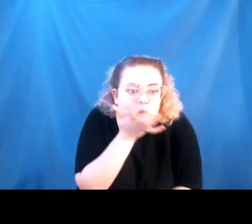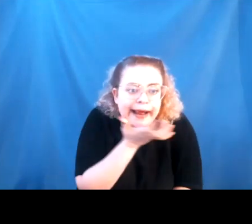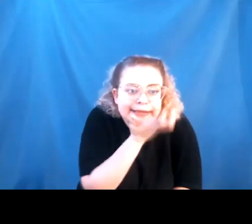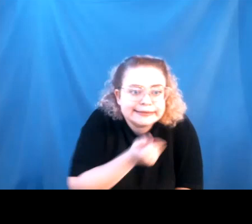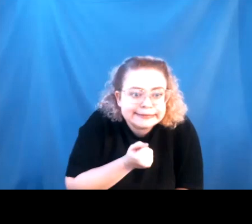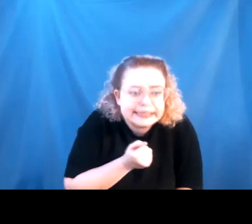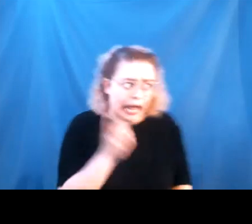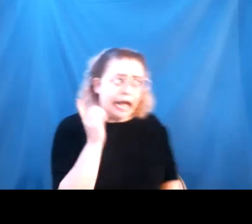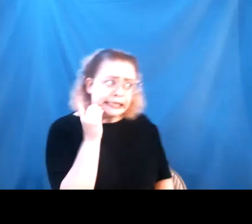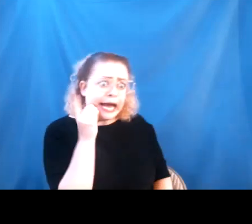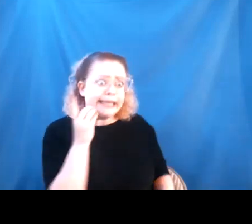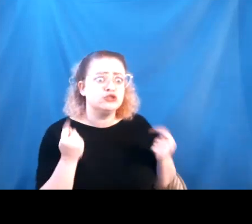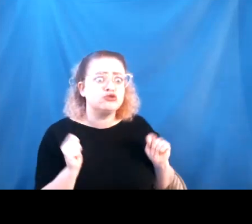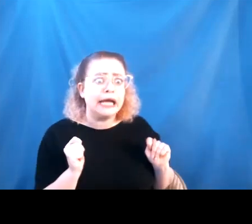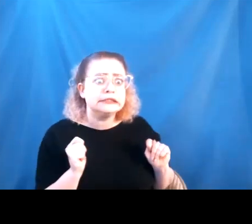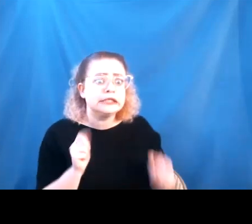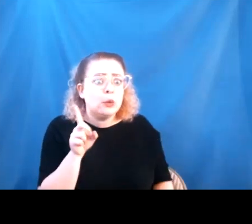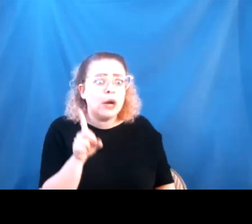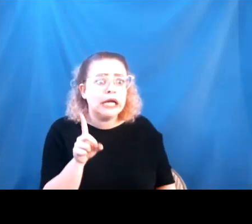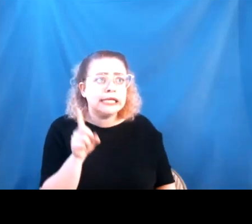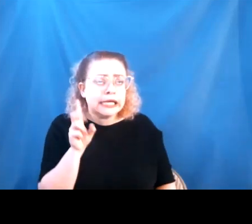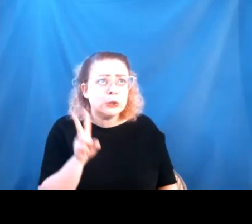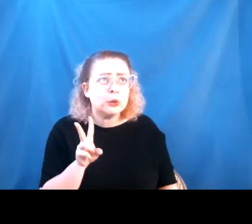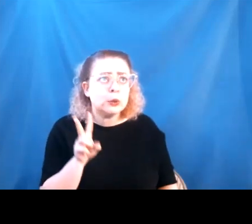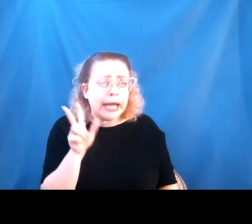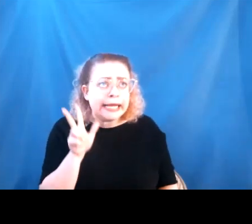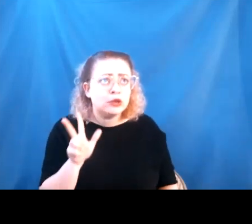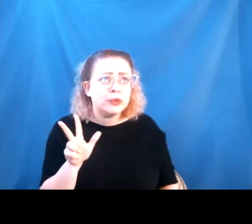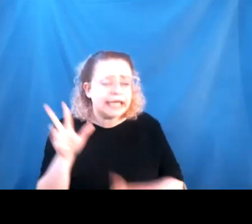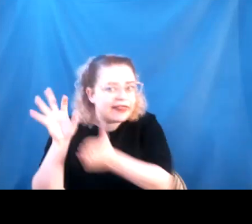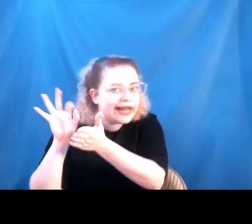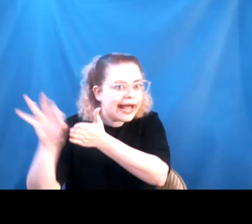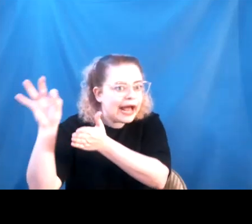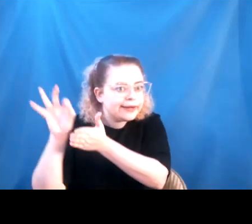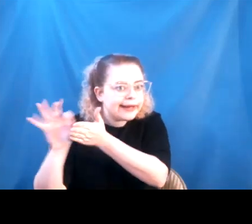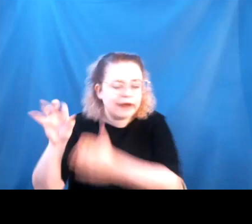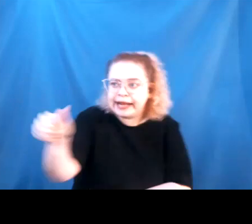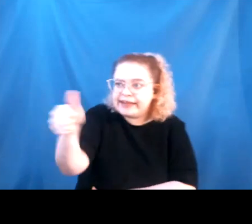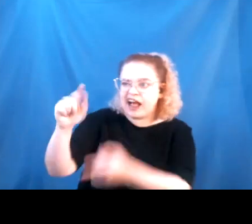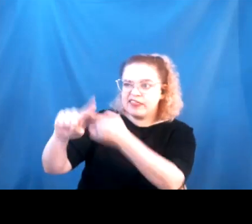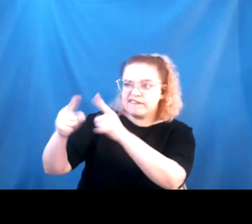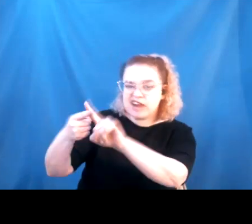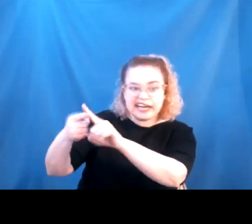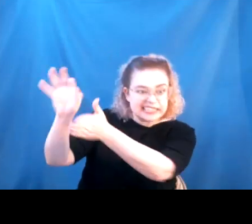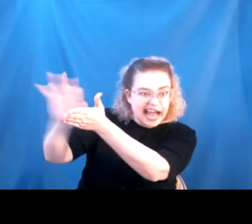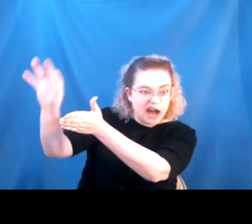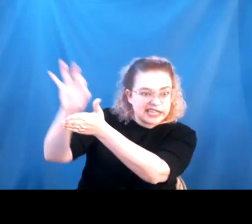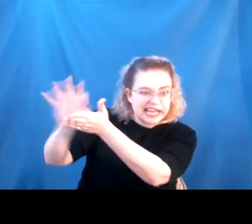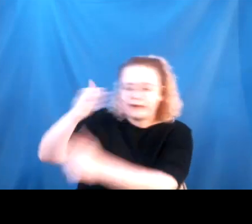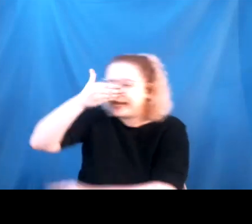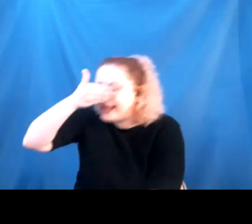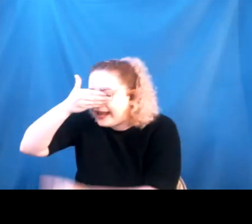tries. 1, 2, 3. You can see her other friend over here counting.